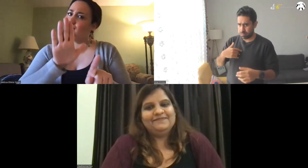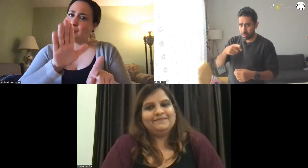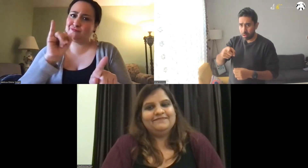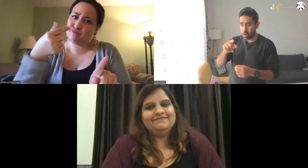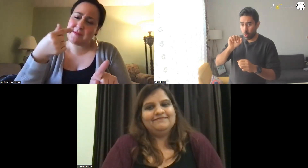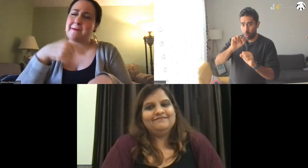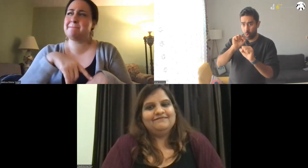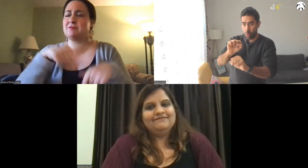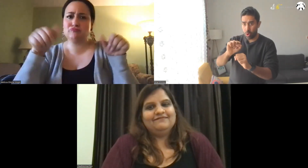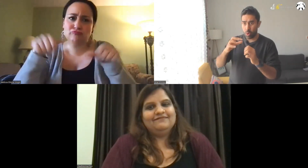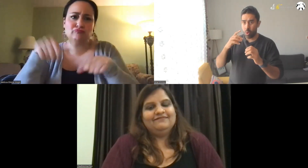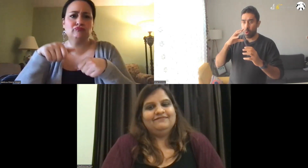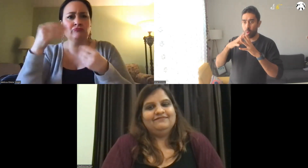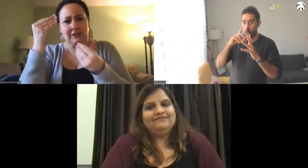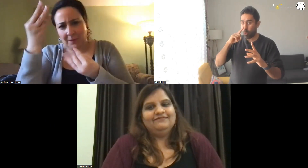that. And